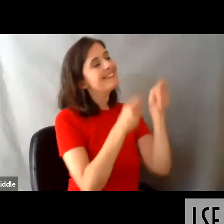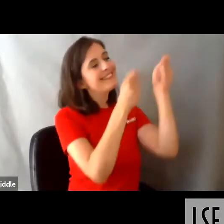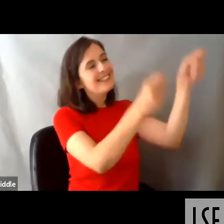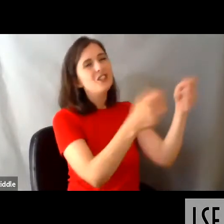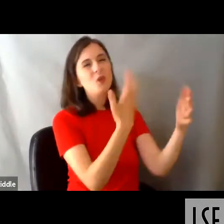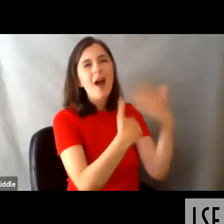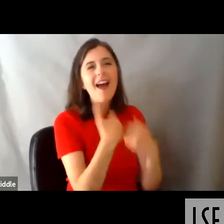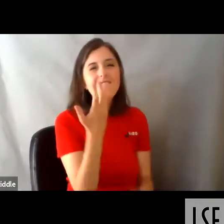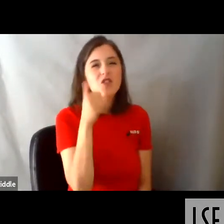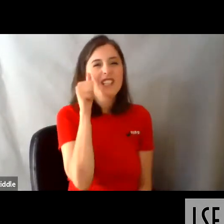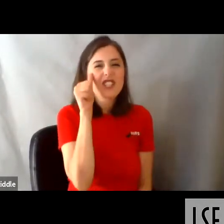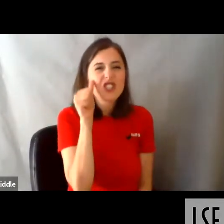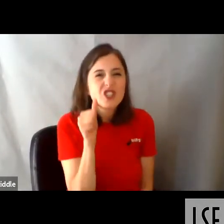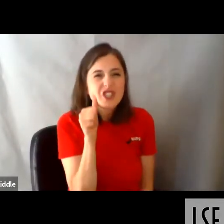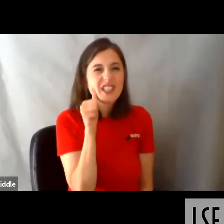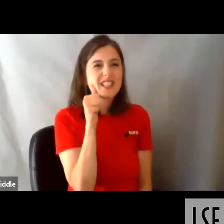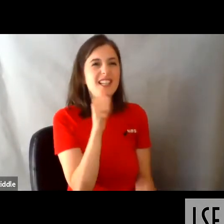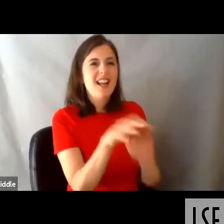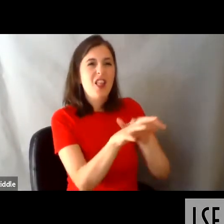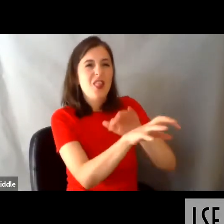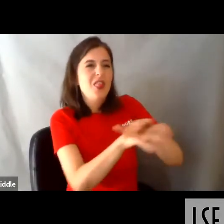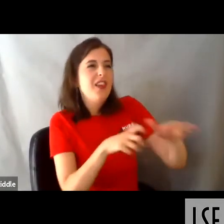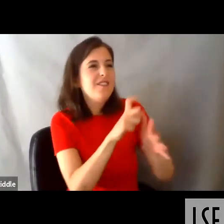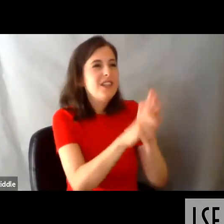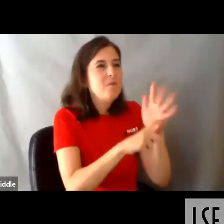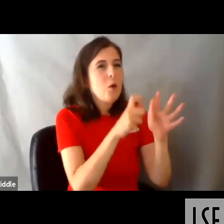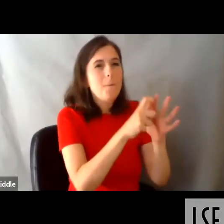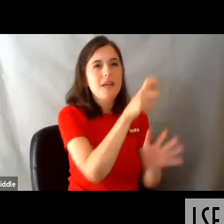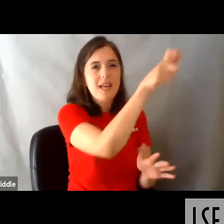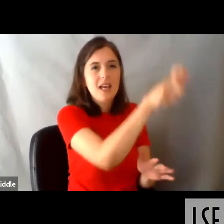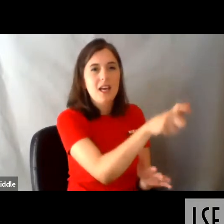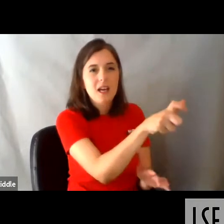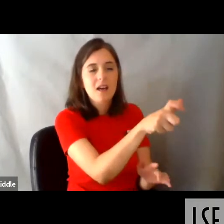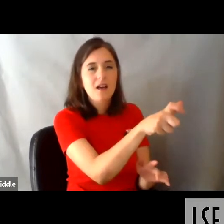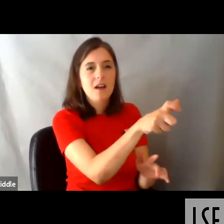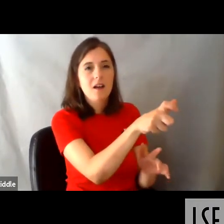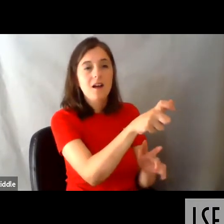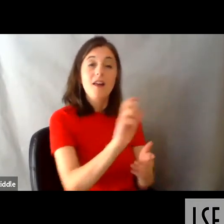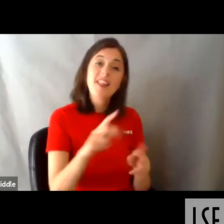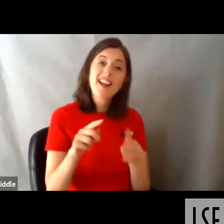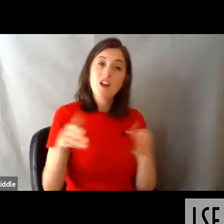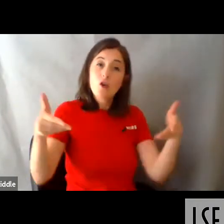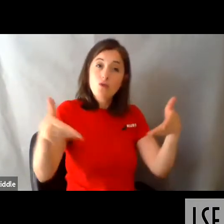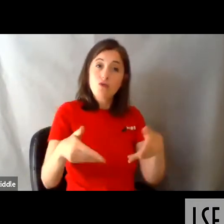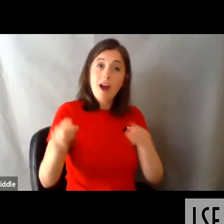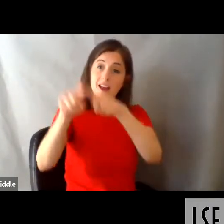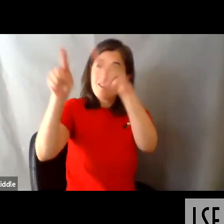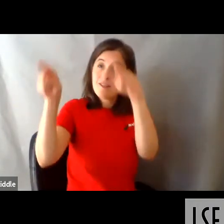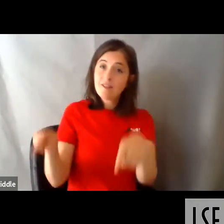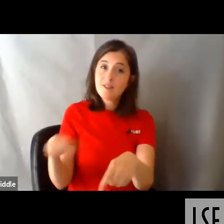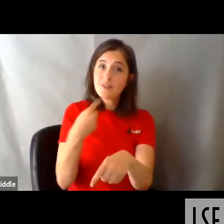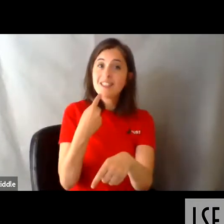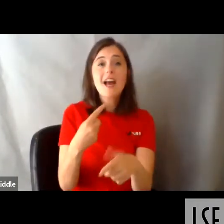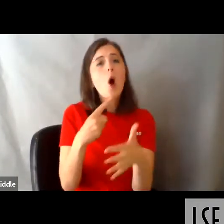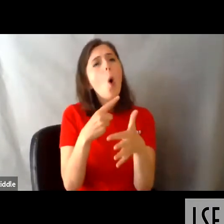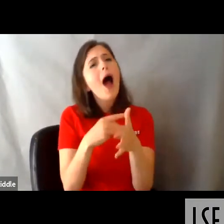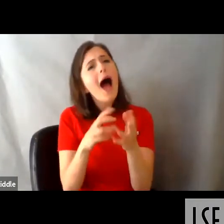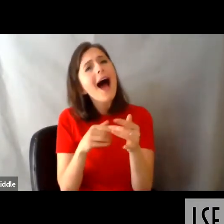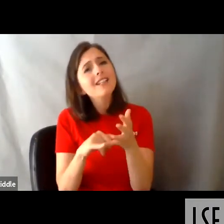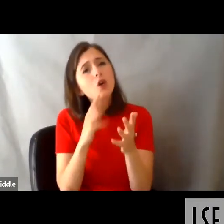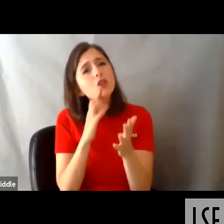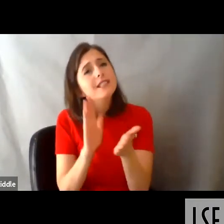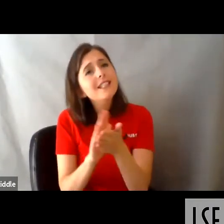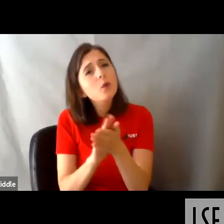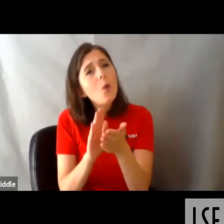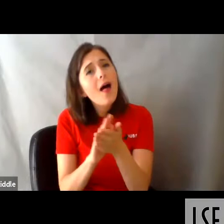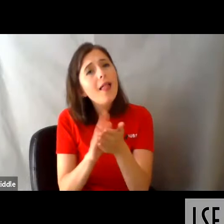charlatan DWP tea leaf. Put it on our early graves. Say Atos did well. They ground